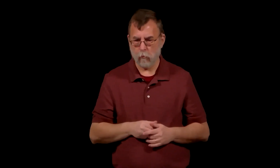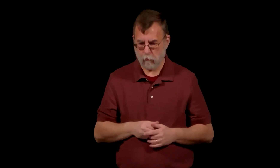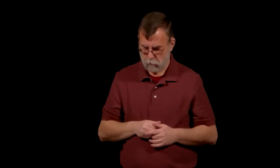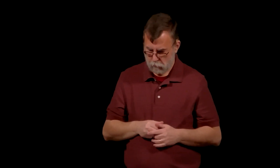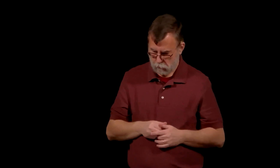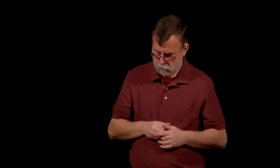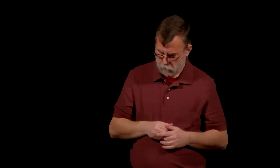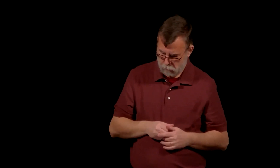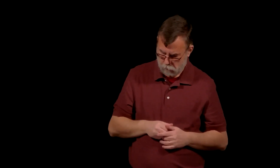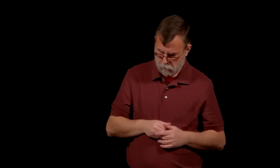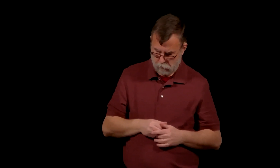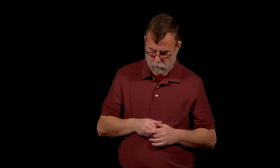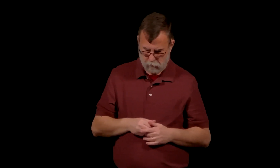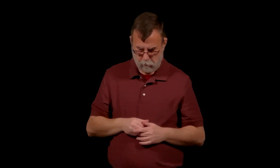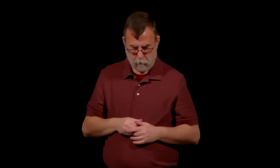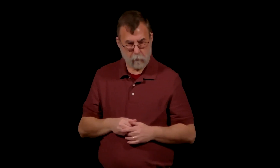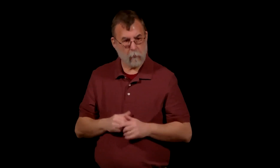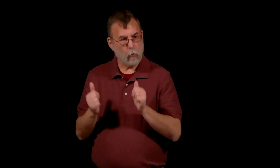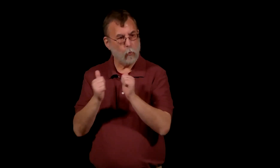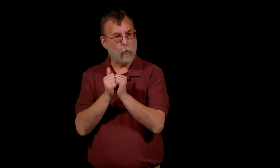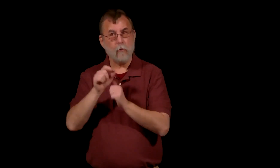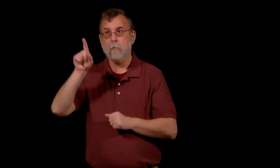And that transformation is best.